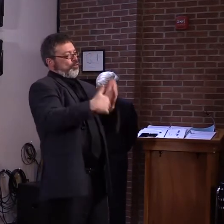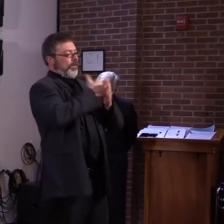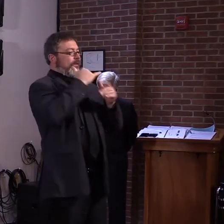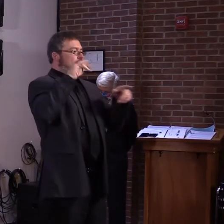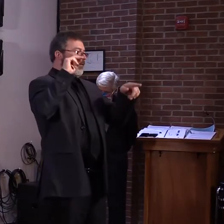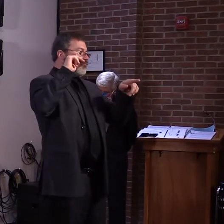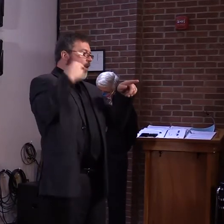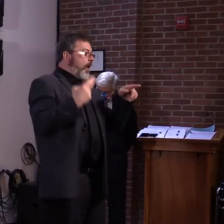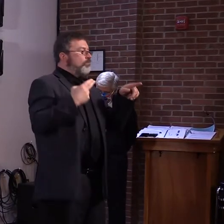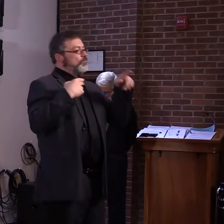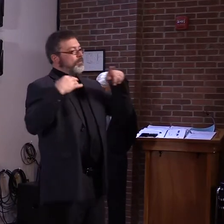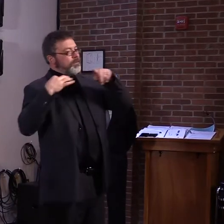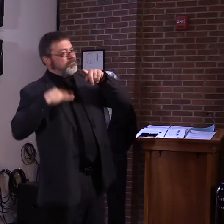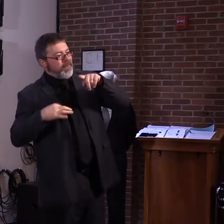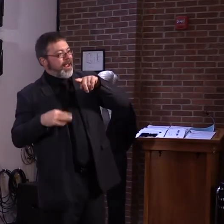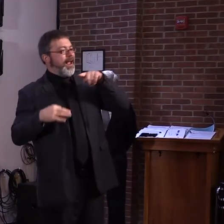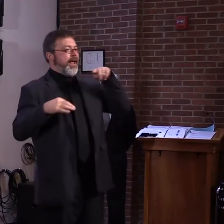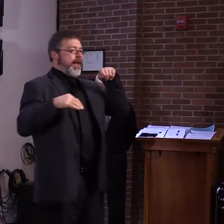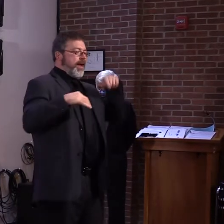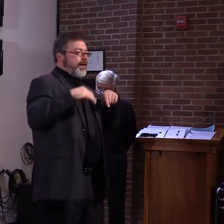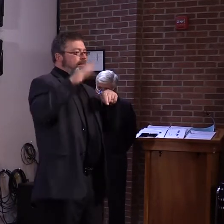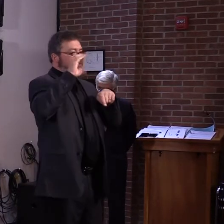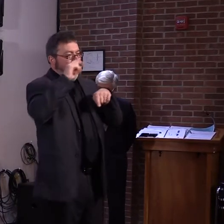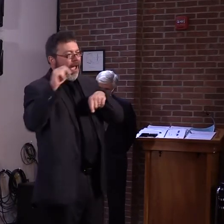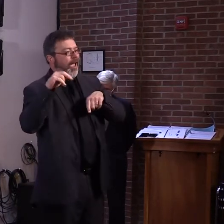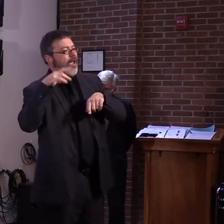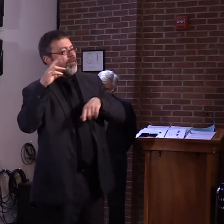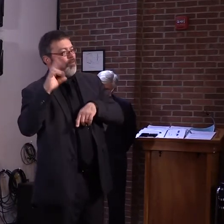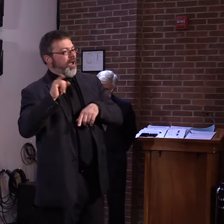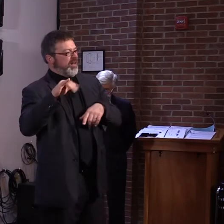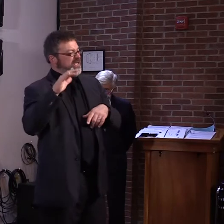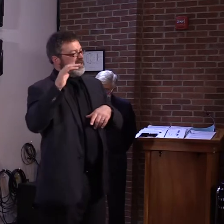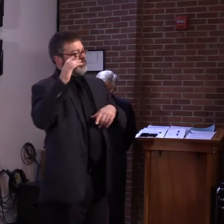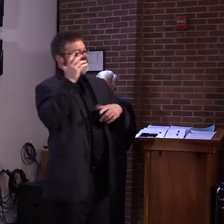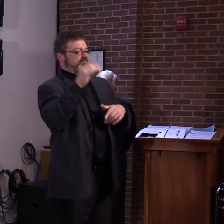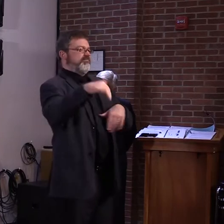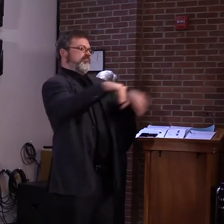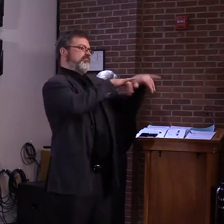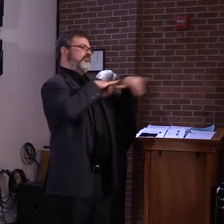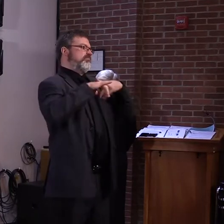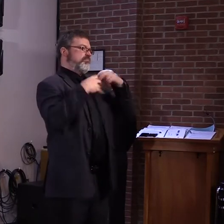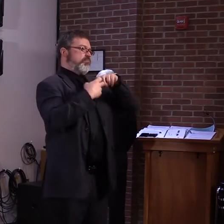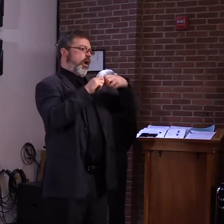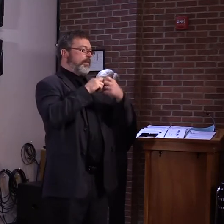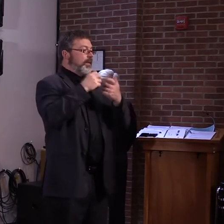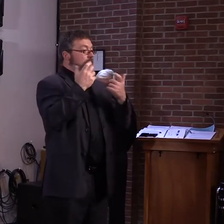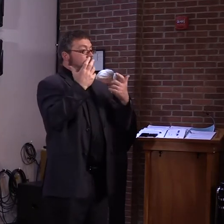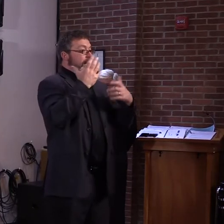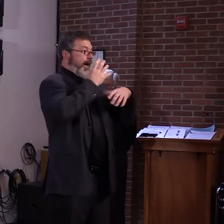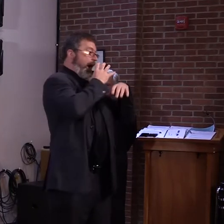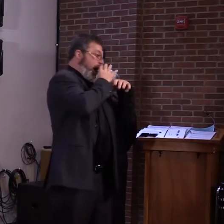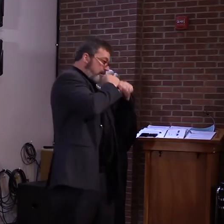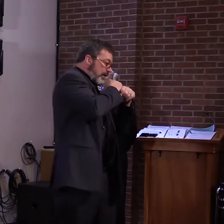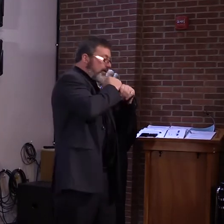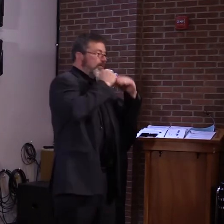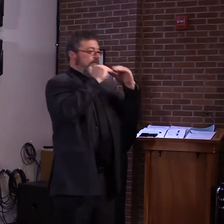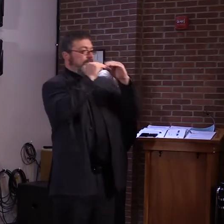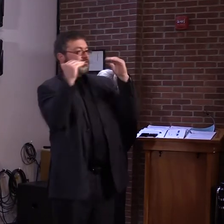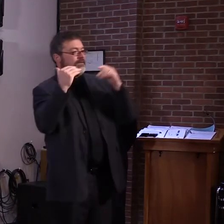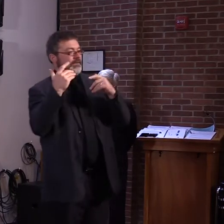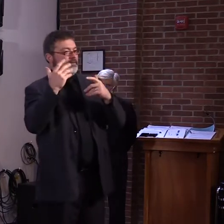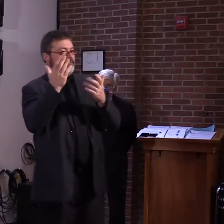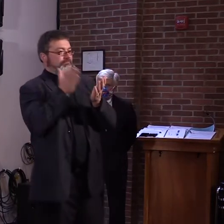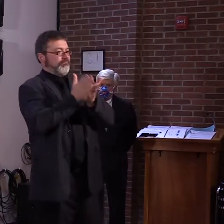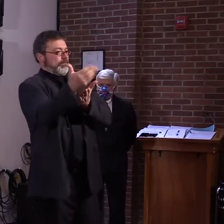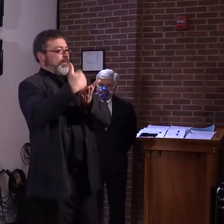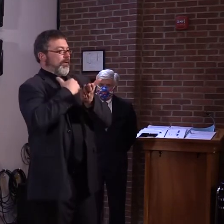well. There needs to be a balance between the two. And as the governor alluded to, we're by far and away thinking we're gonna have data for every school.